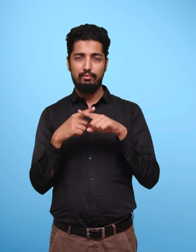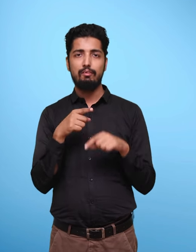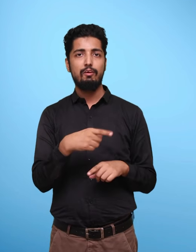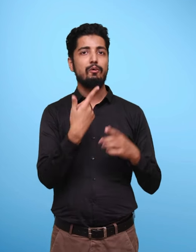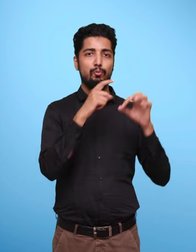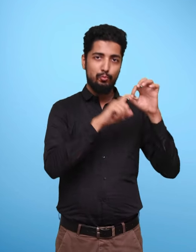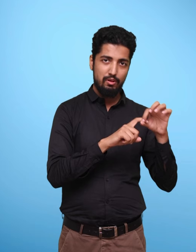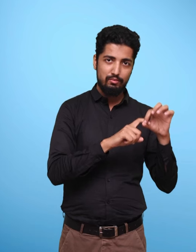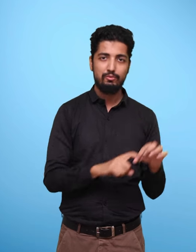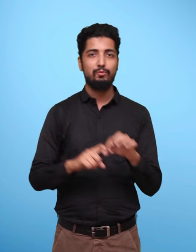Q-q-quilt.